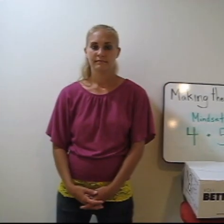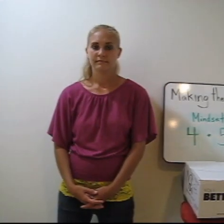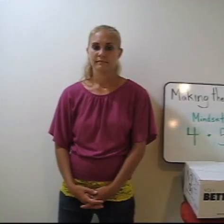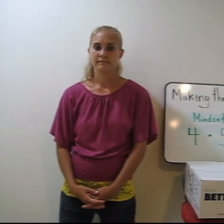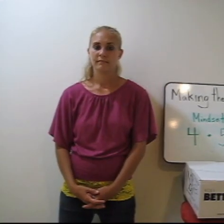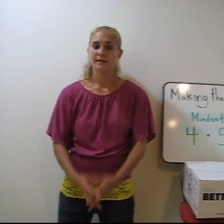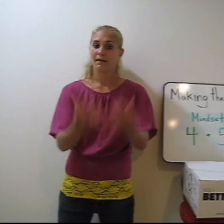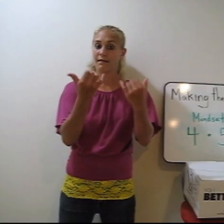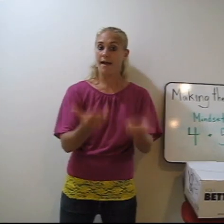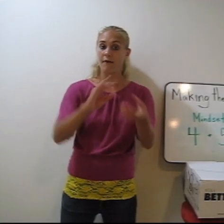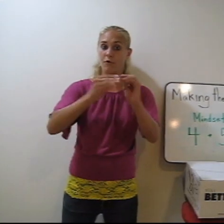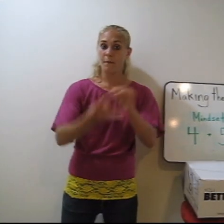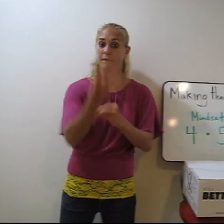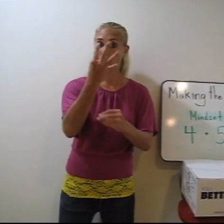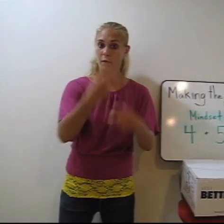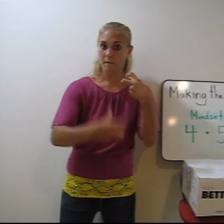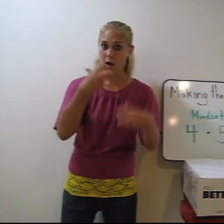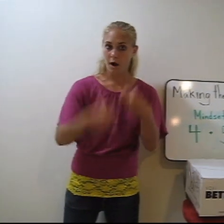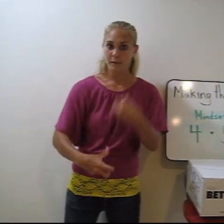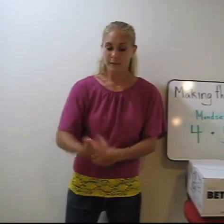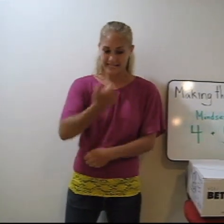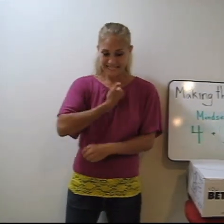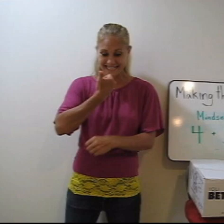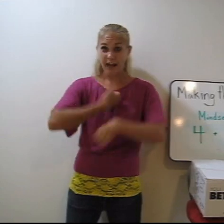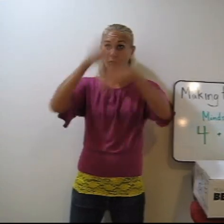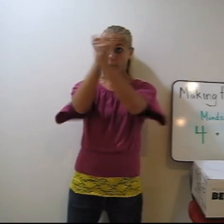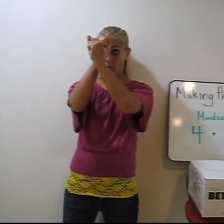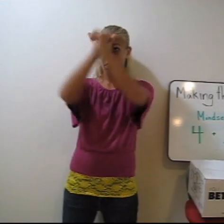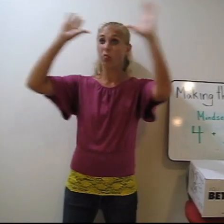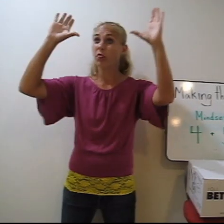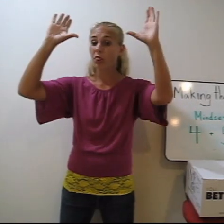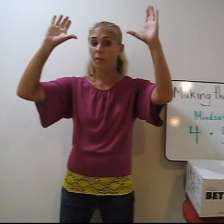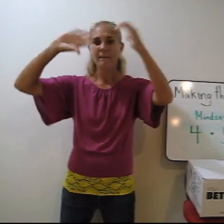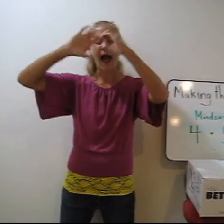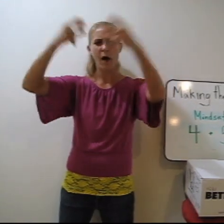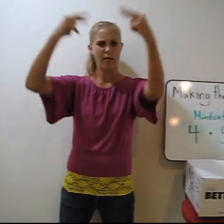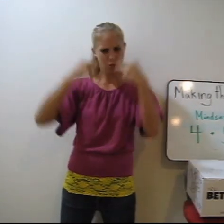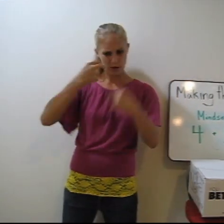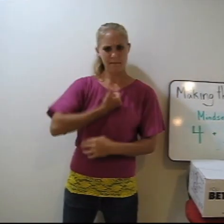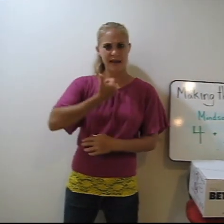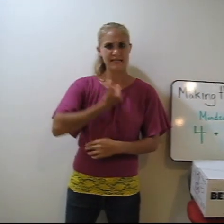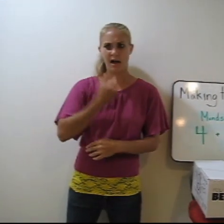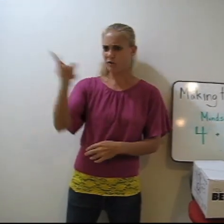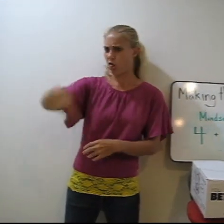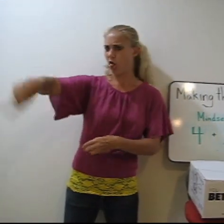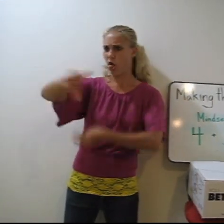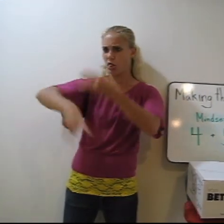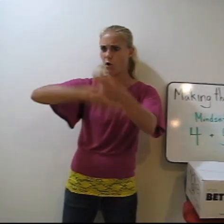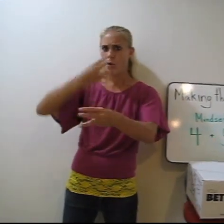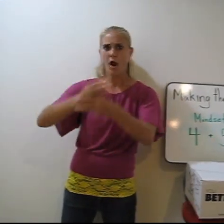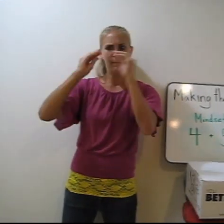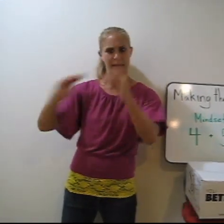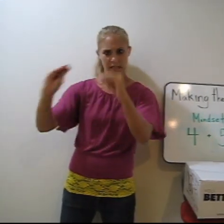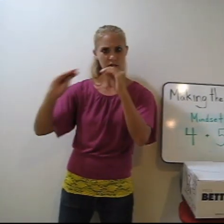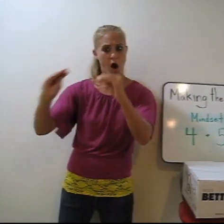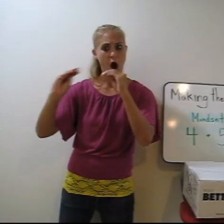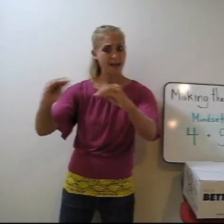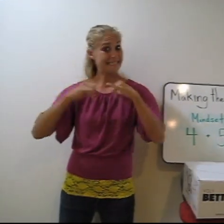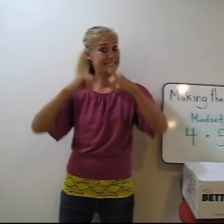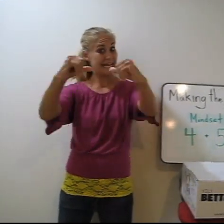Landmine number four, self-image. Because most of the rest of the world has been conditioned as you have by